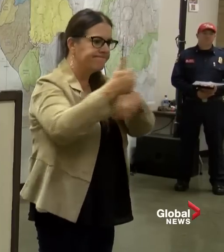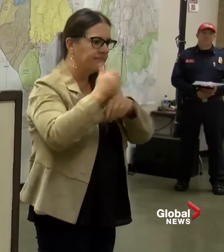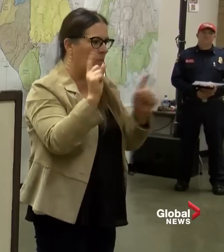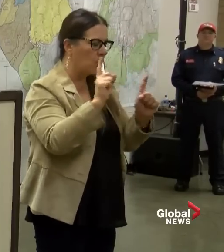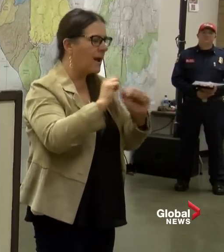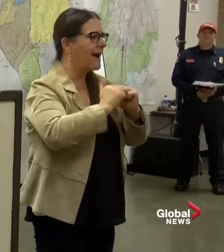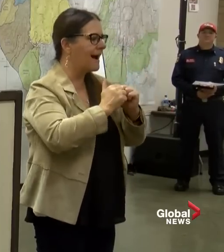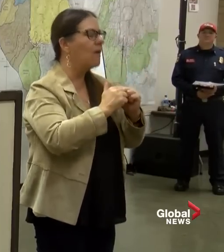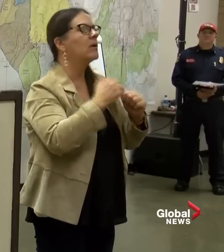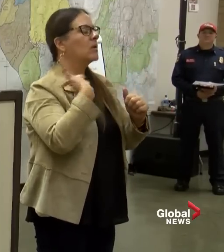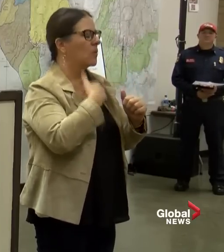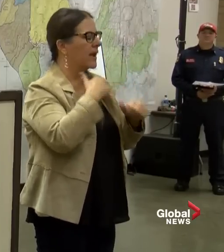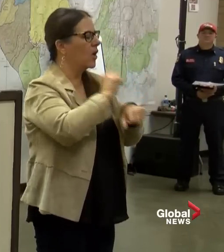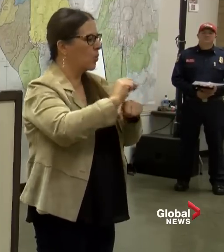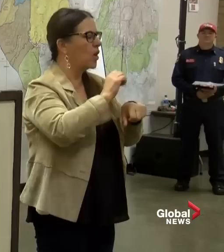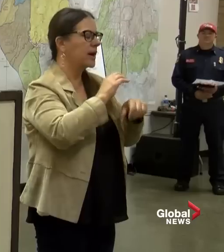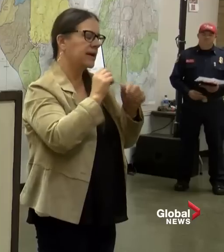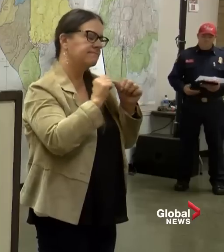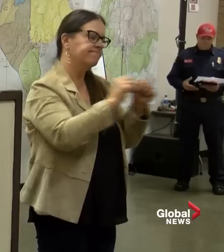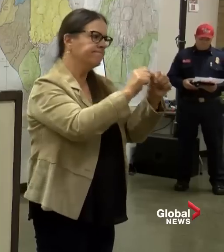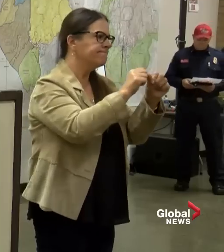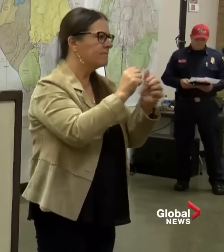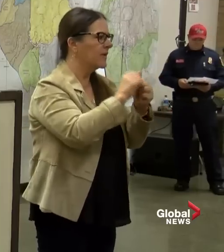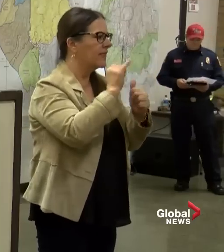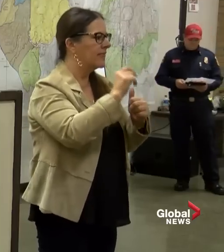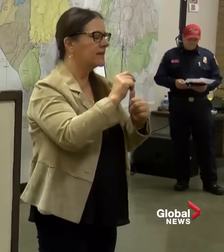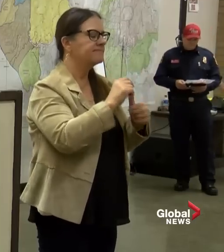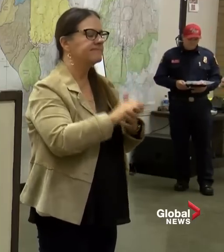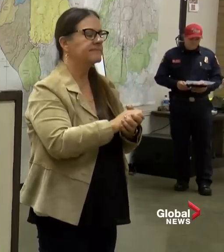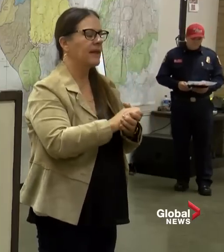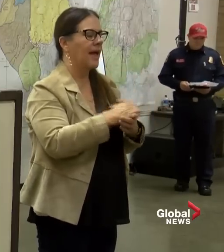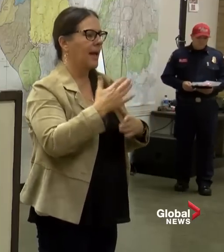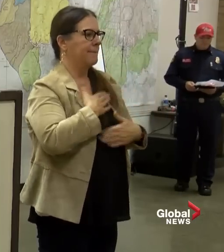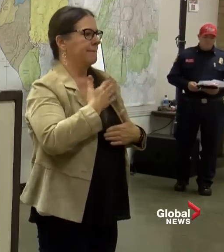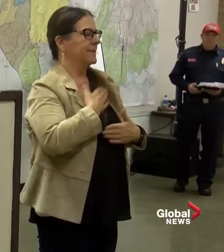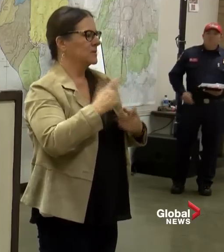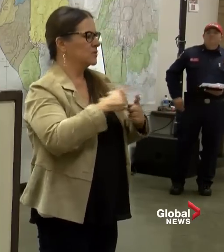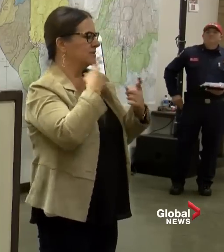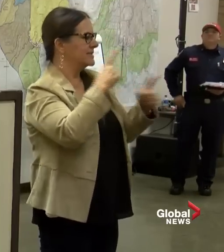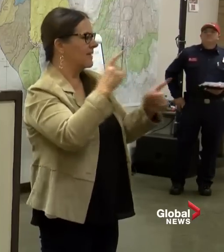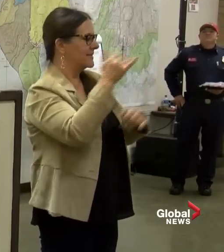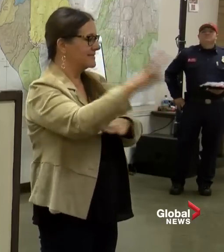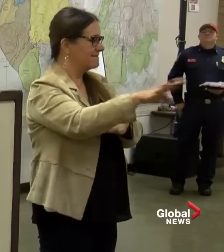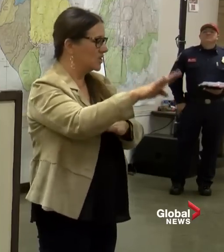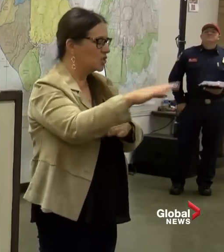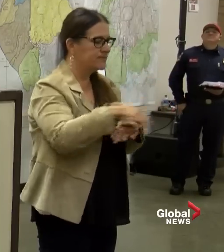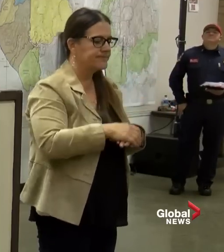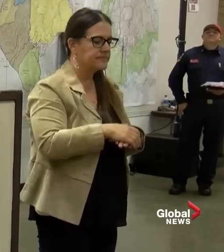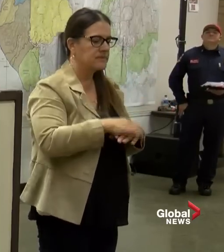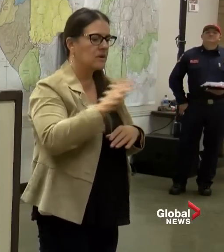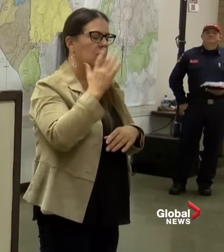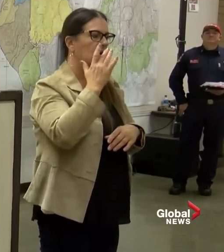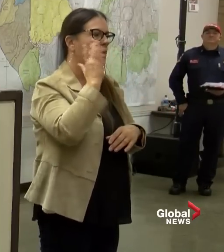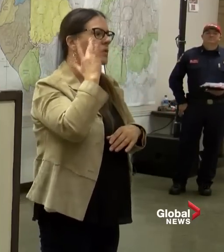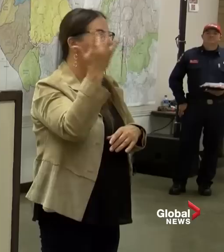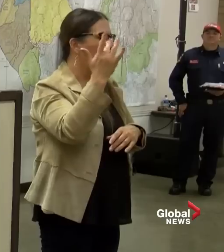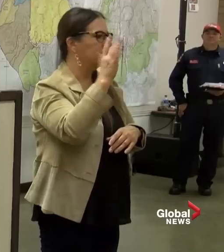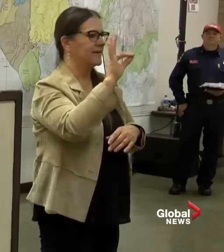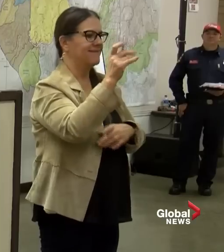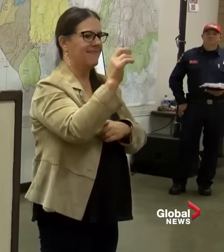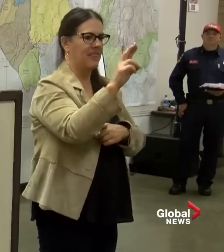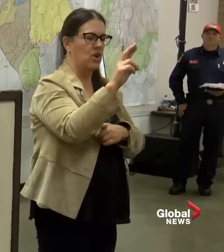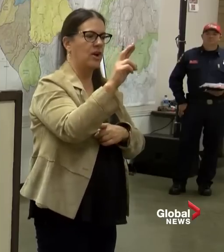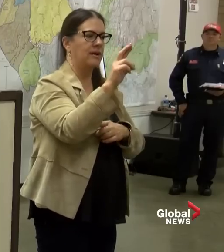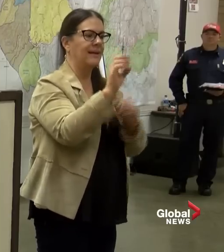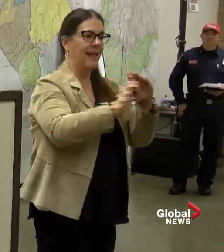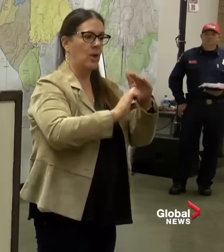that effect, I'm pleased to announce that this afternoon, the Golden Feather Union Elementary School District